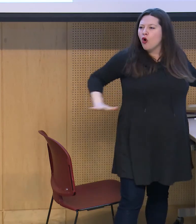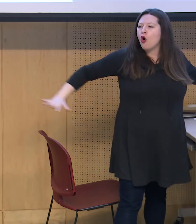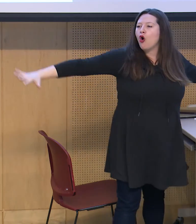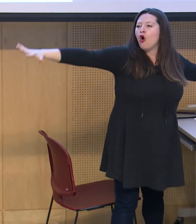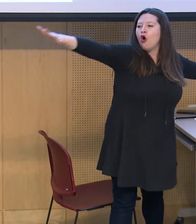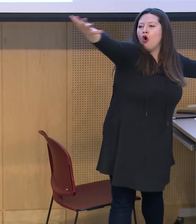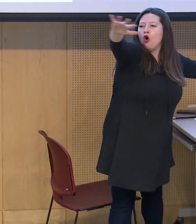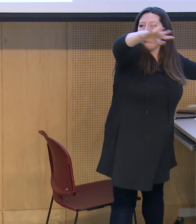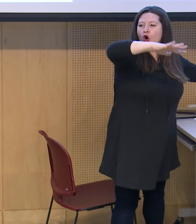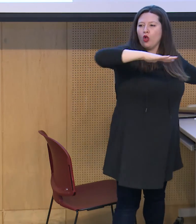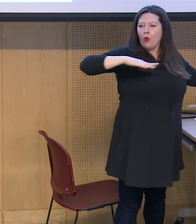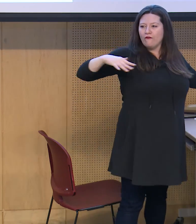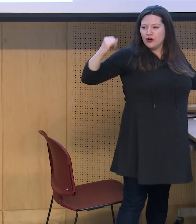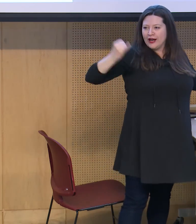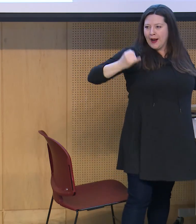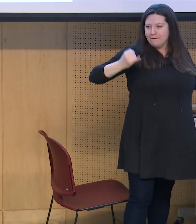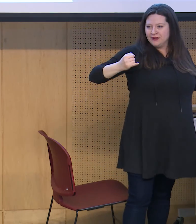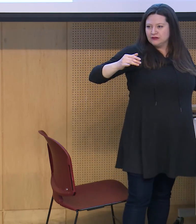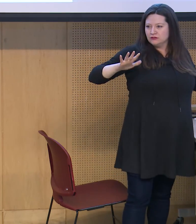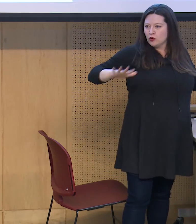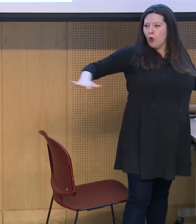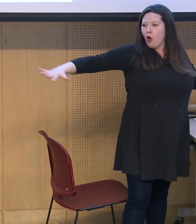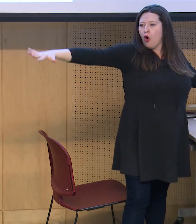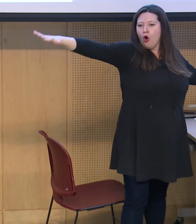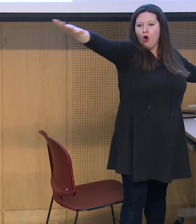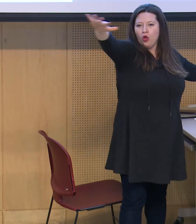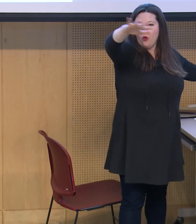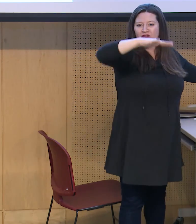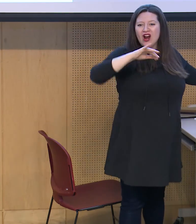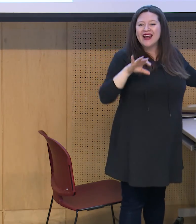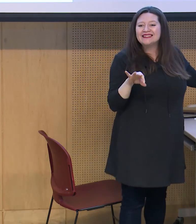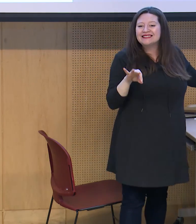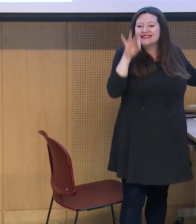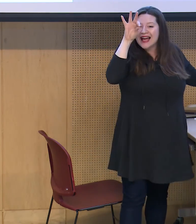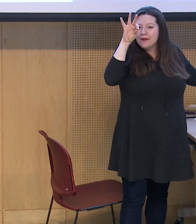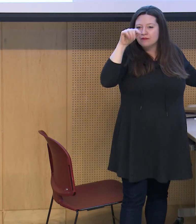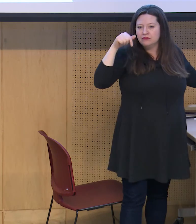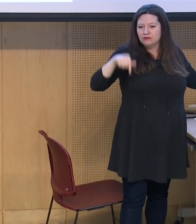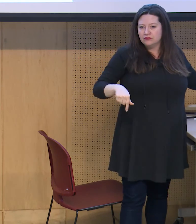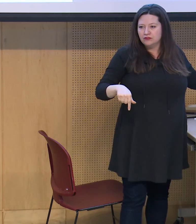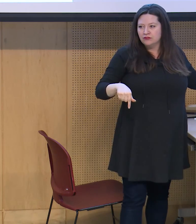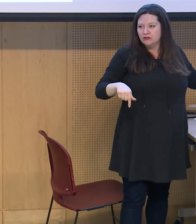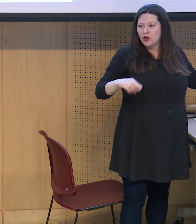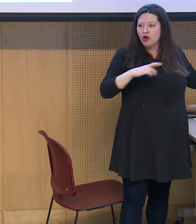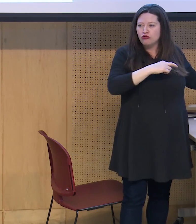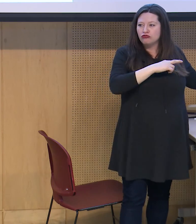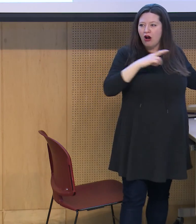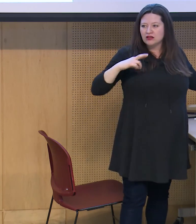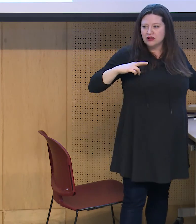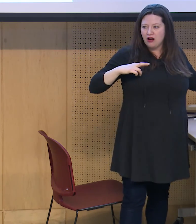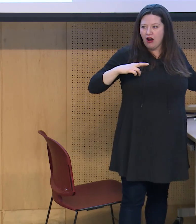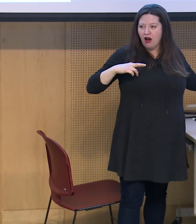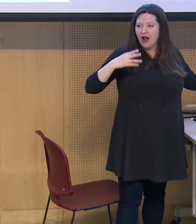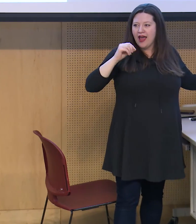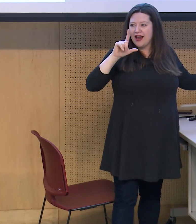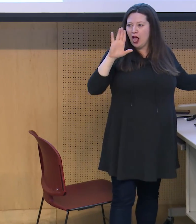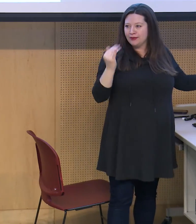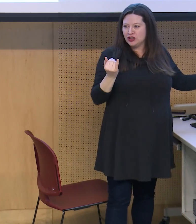Requesting a meeting space for all over campus, campus-wide, except for Rosica and LBJ.